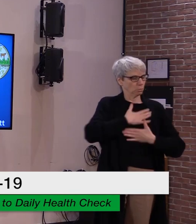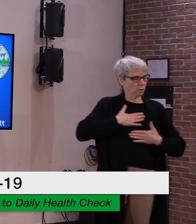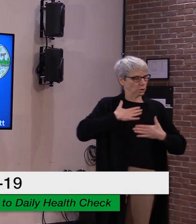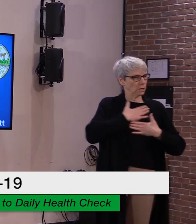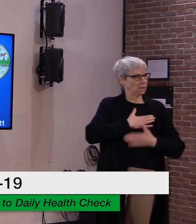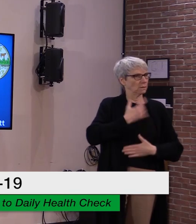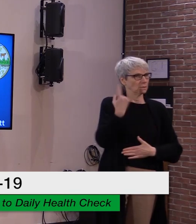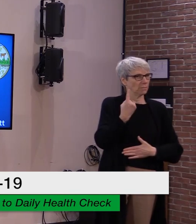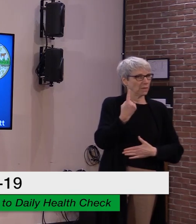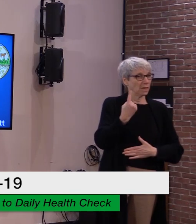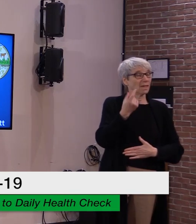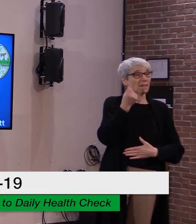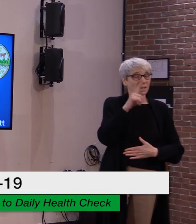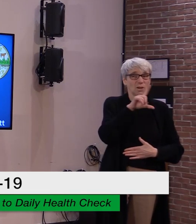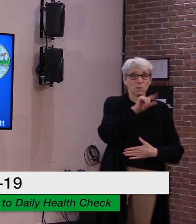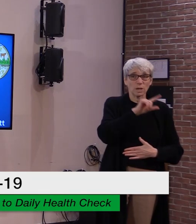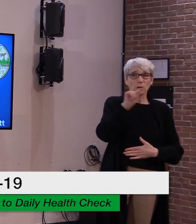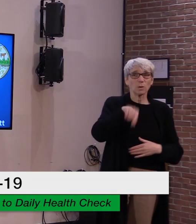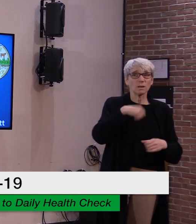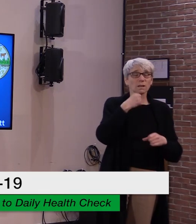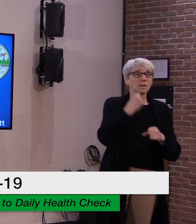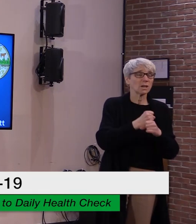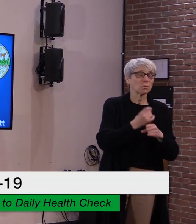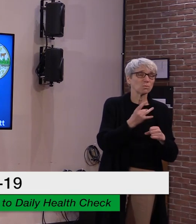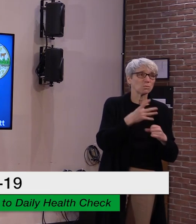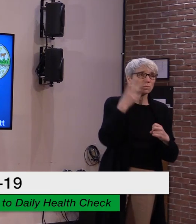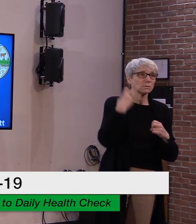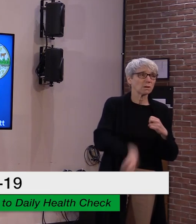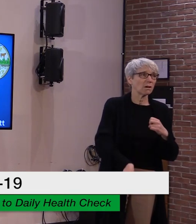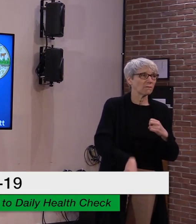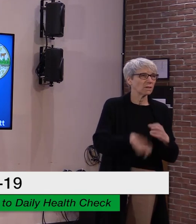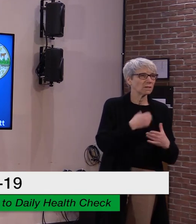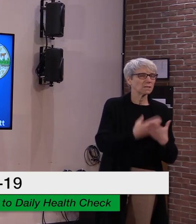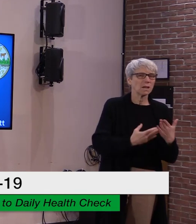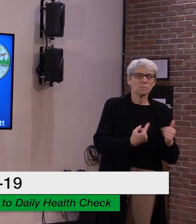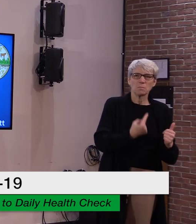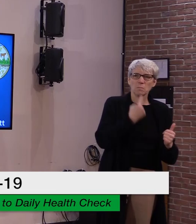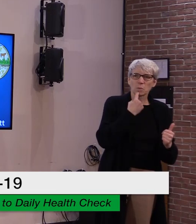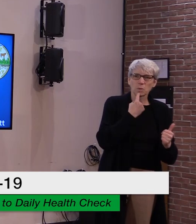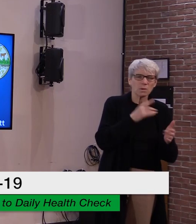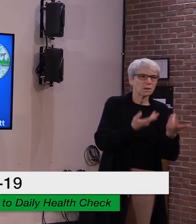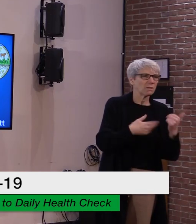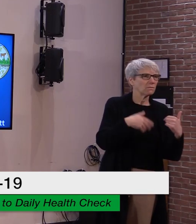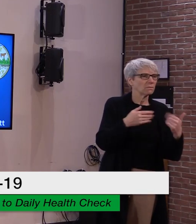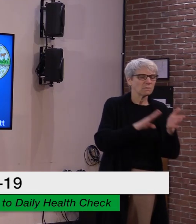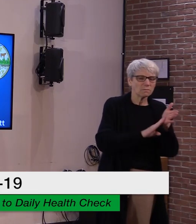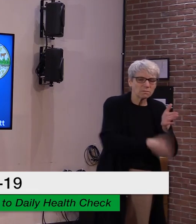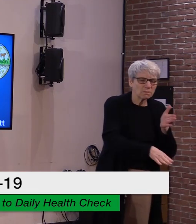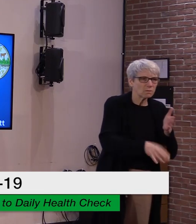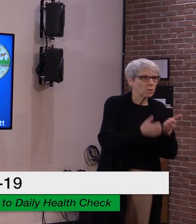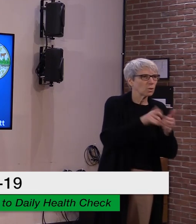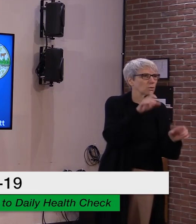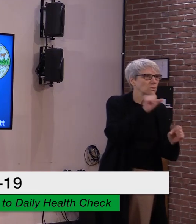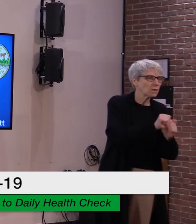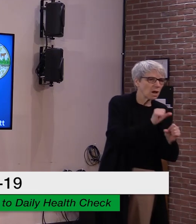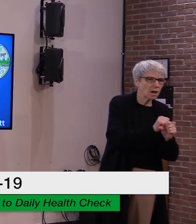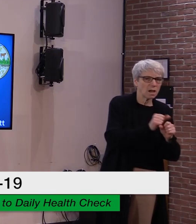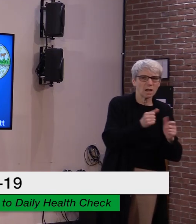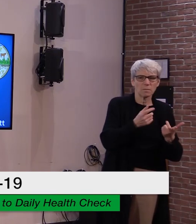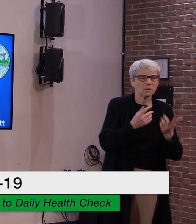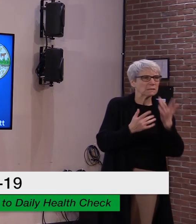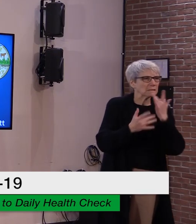may feel less grateful due to job loss or food insecurity keep them in mind as you consider this holiday